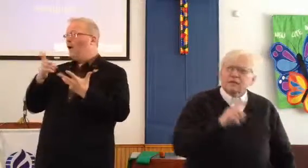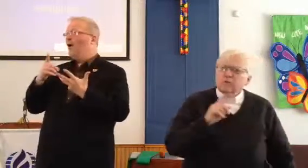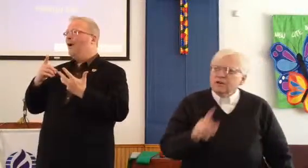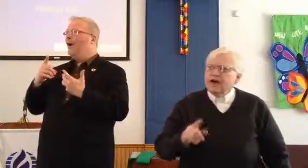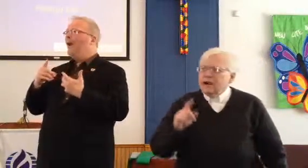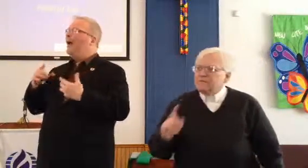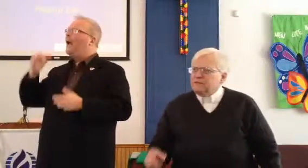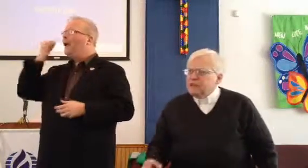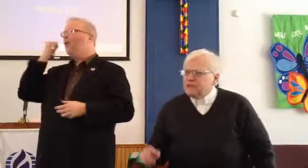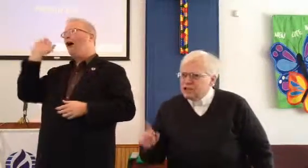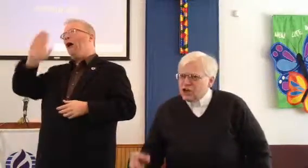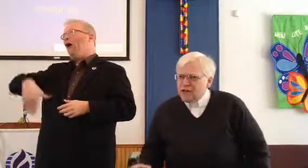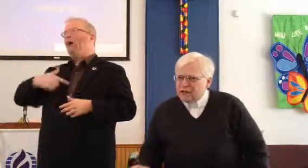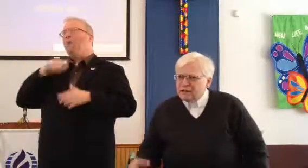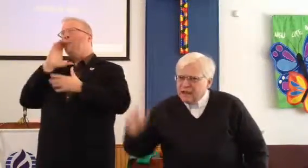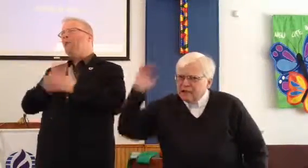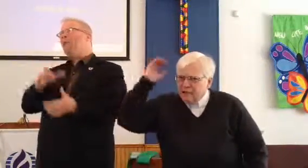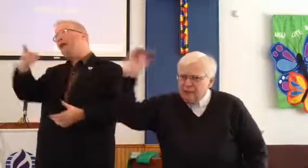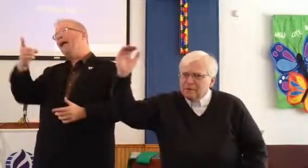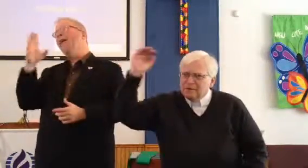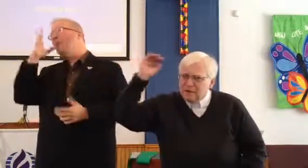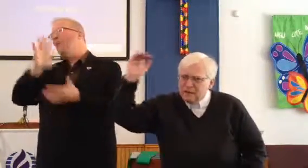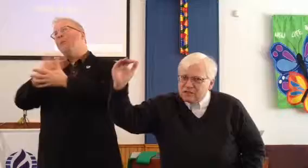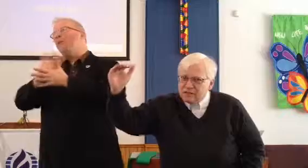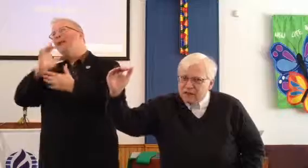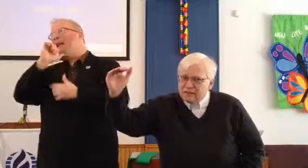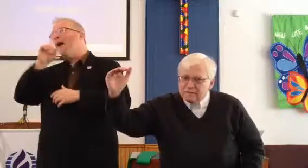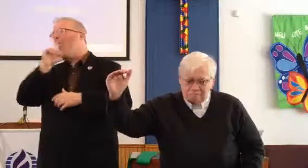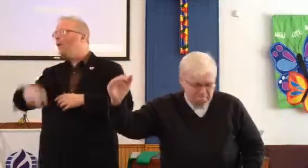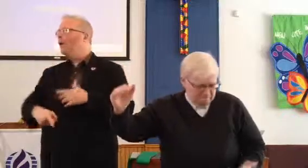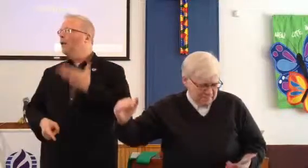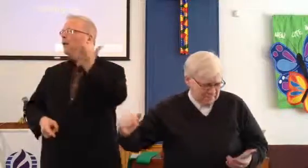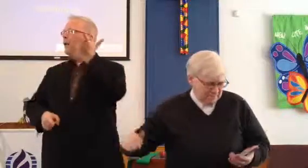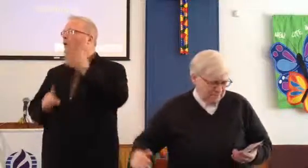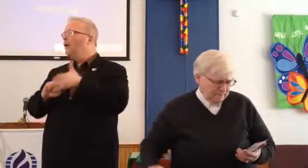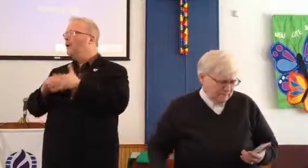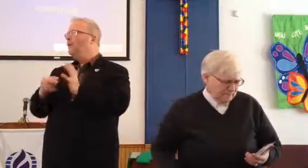certainly would not have defeated the giant at the top of the beanstalk.